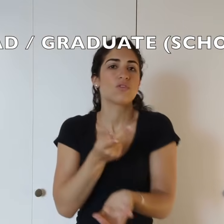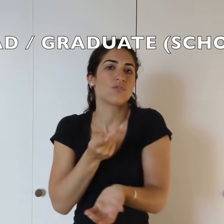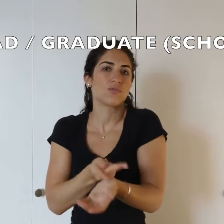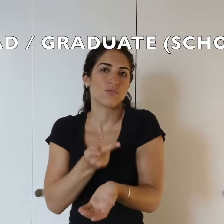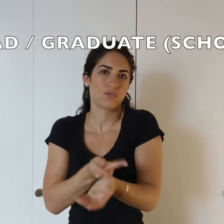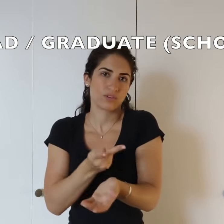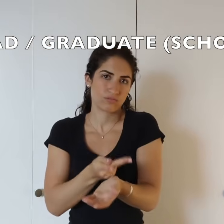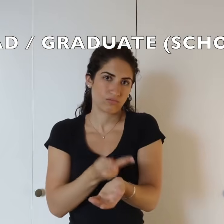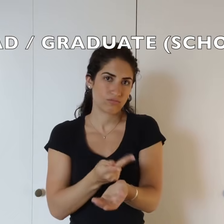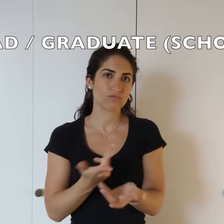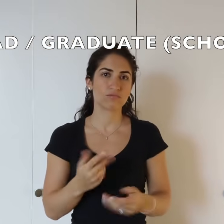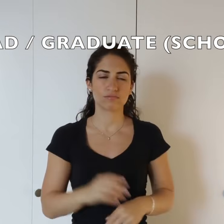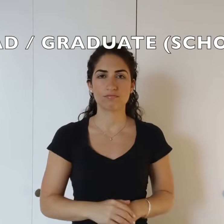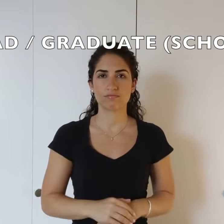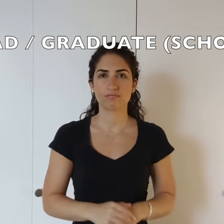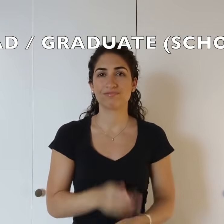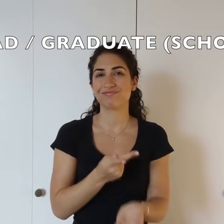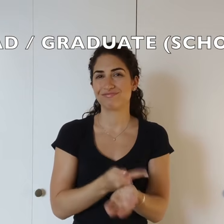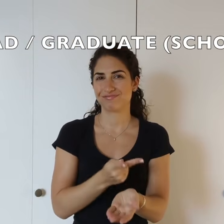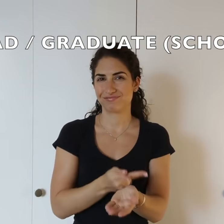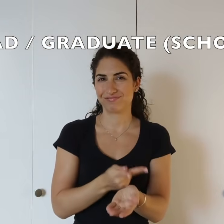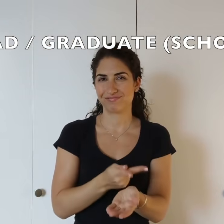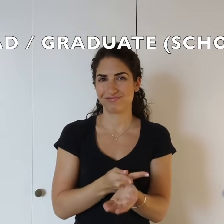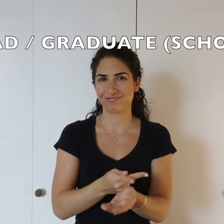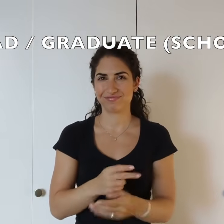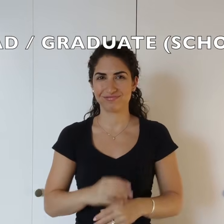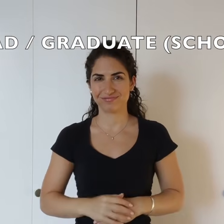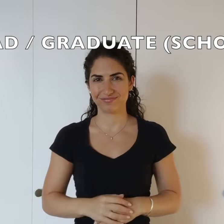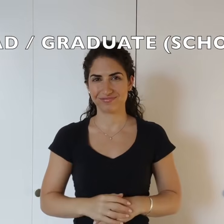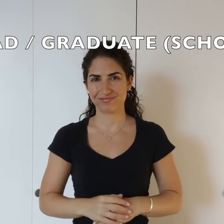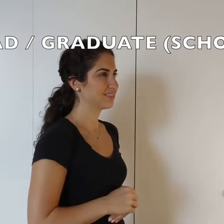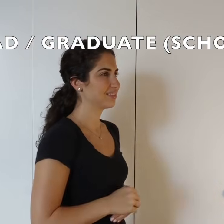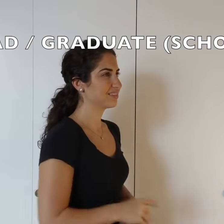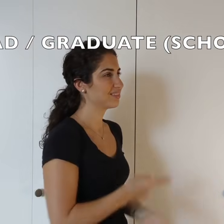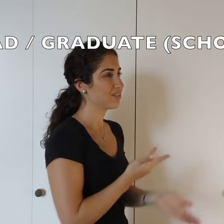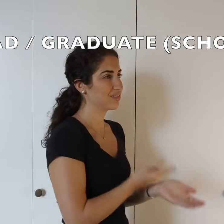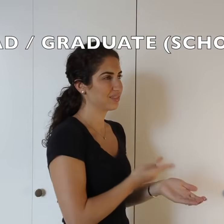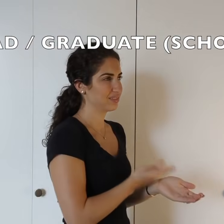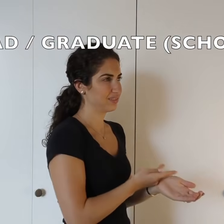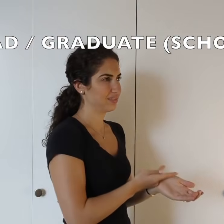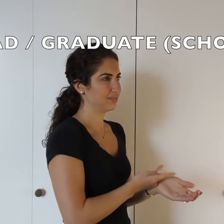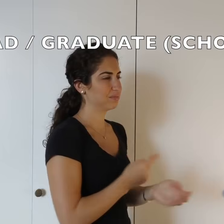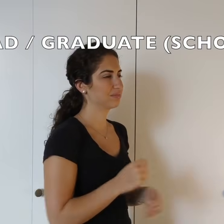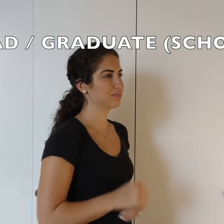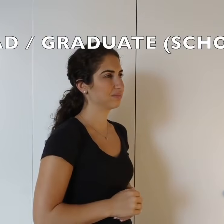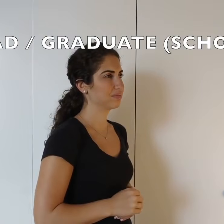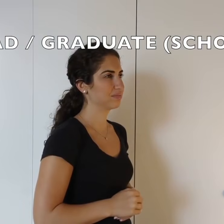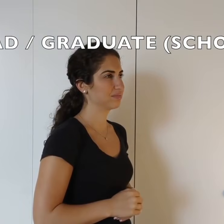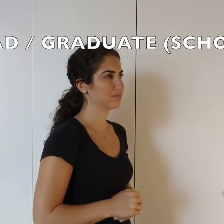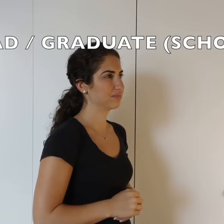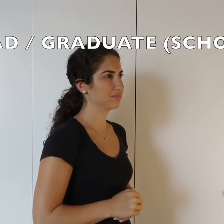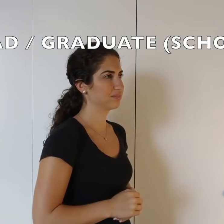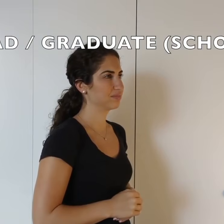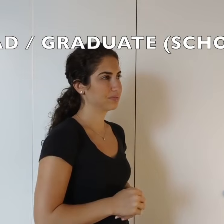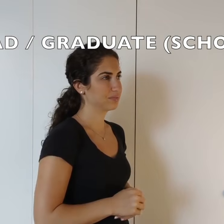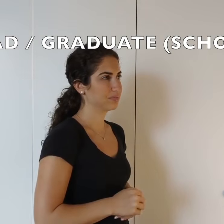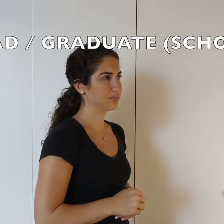And that's to describe grad or graduate school. It's different from graduate. Don't mix those up.